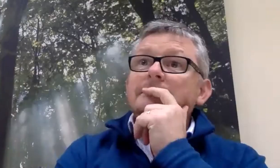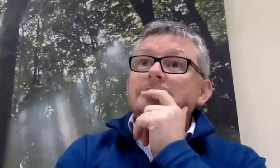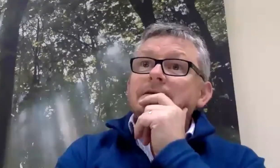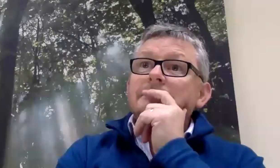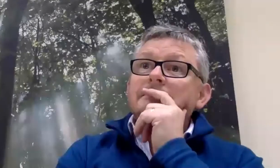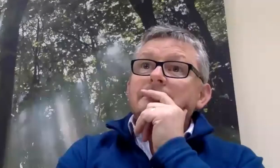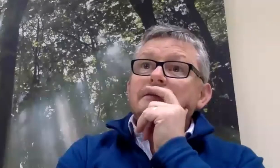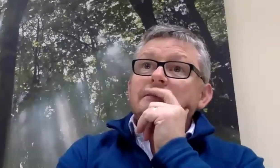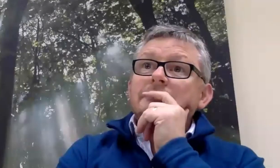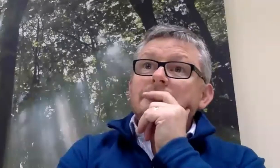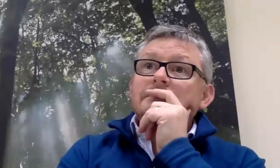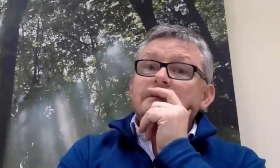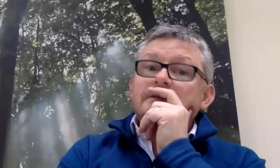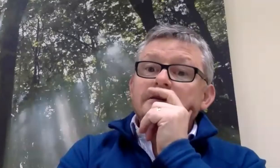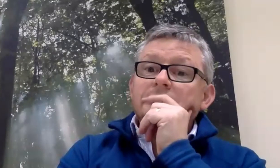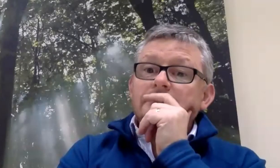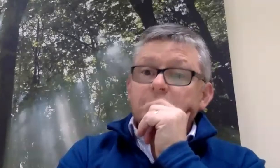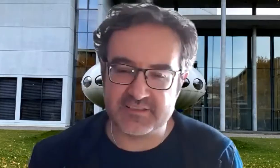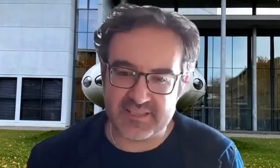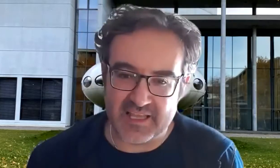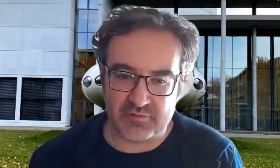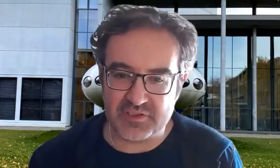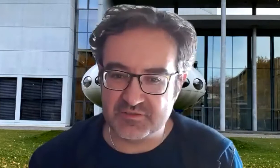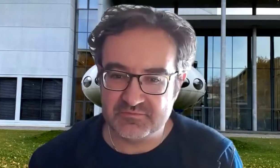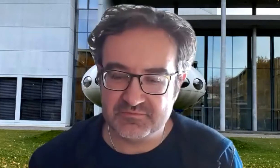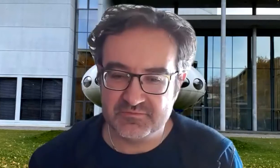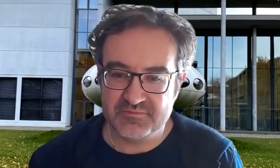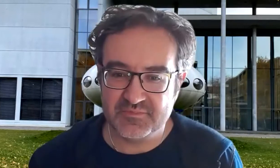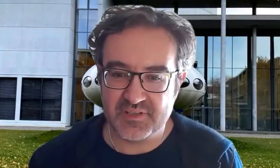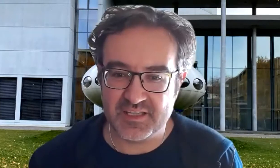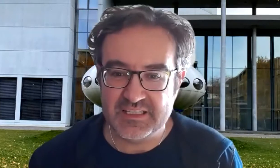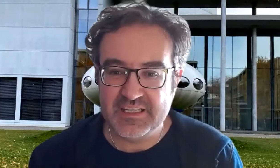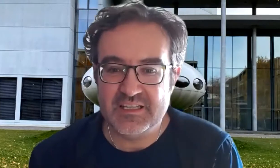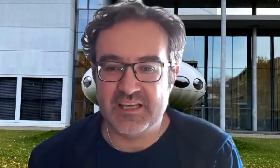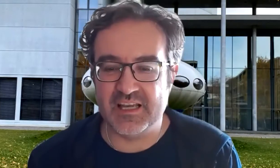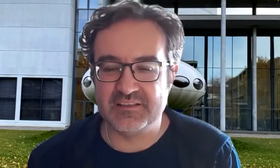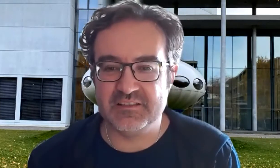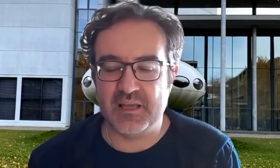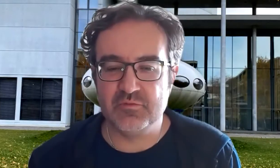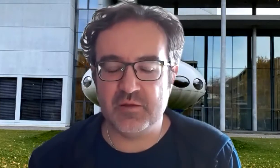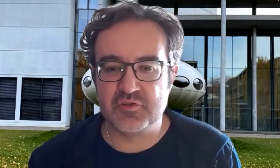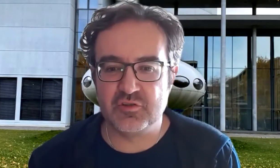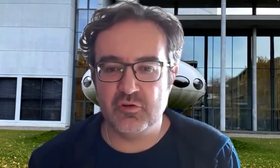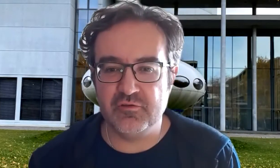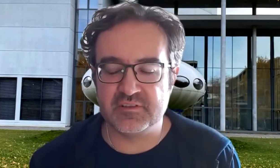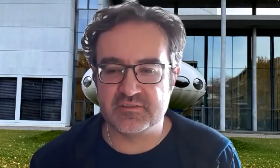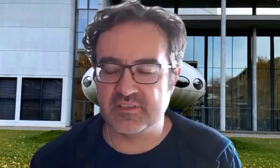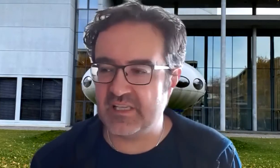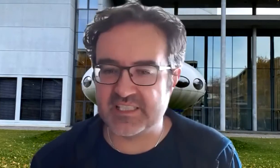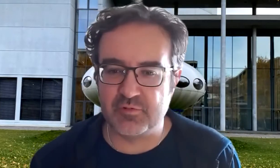My niece is studying Portuguese sign language. Okay, and I'm sure over the last couple of